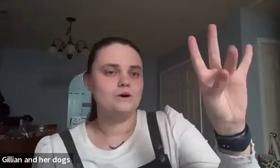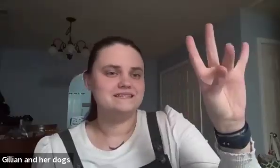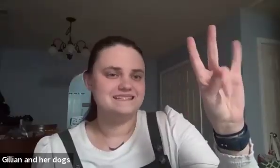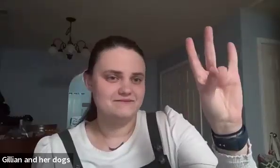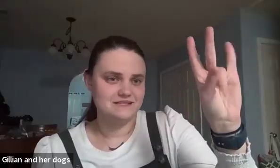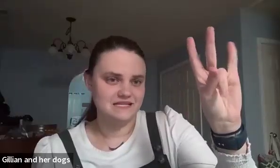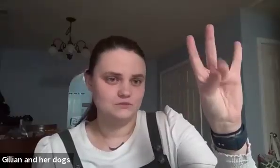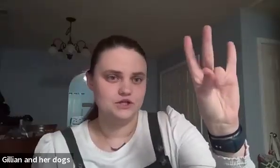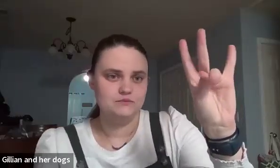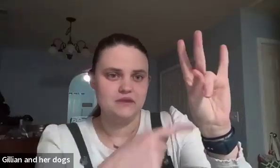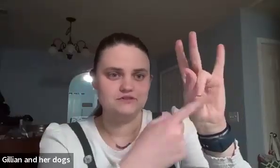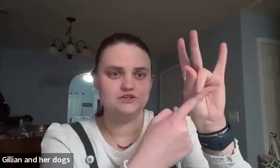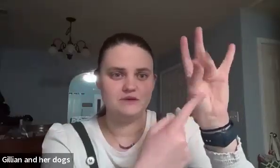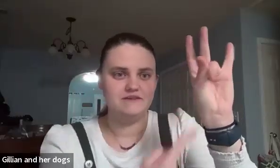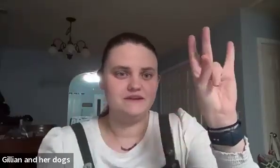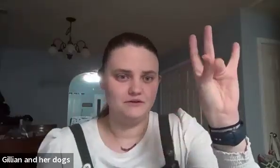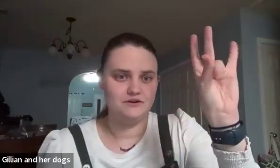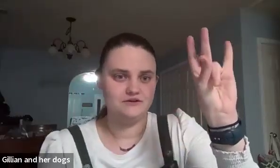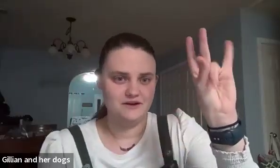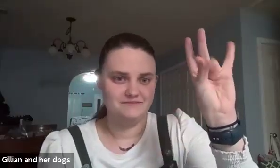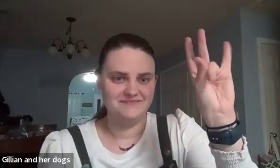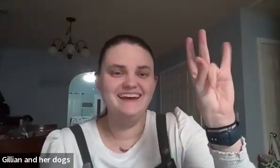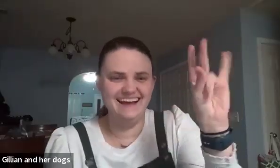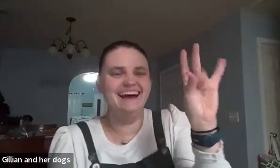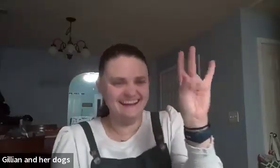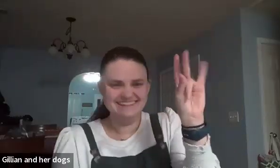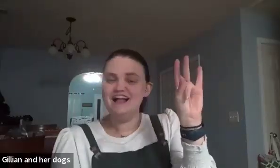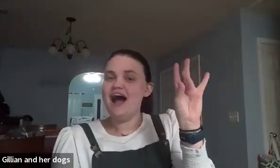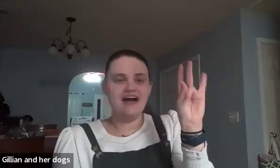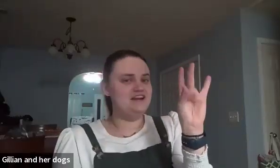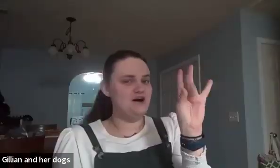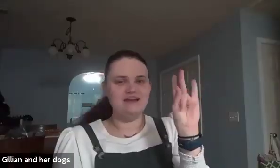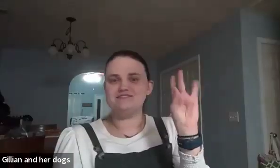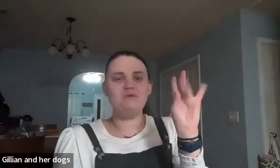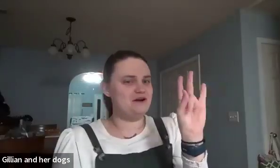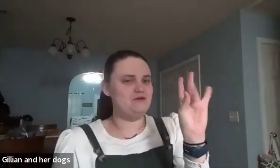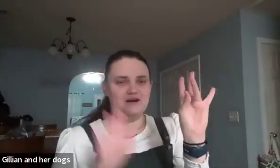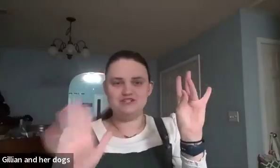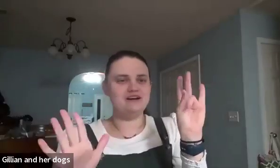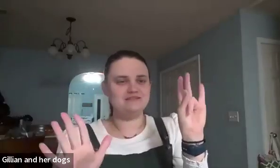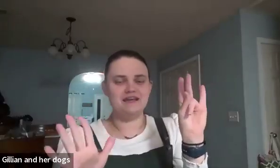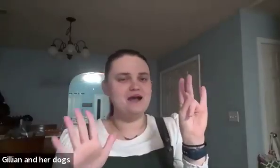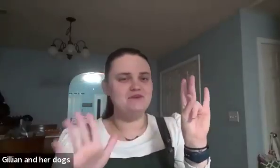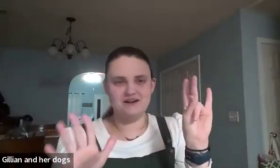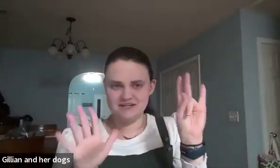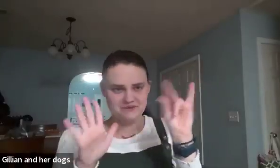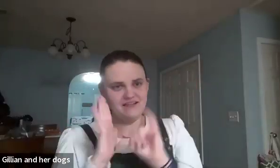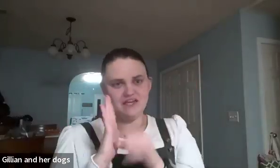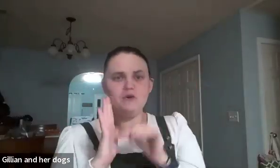or 17, where you bounce your ring finger on your thumb. I know it's a weird one. Trust me. I'm not going to be like, you